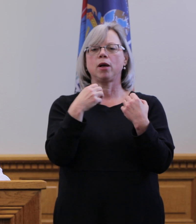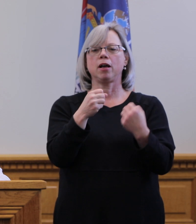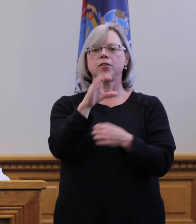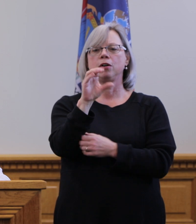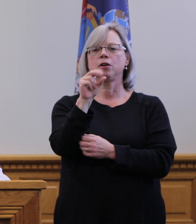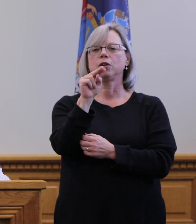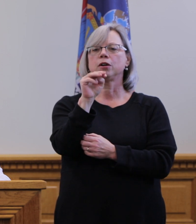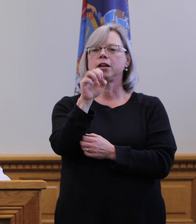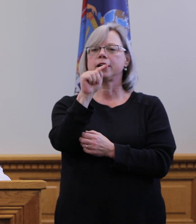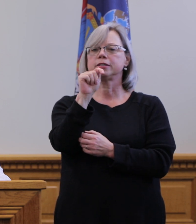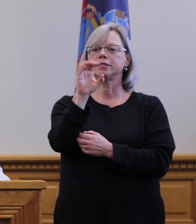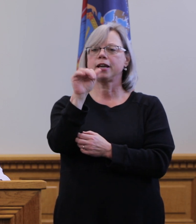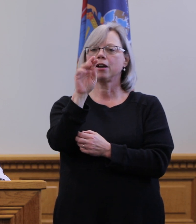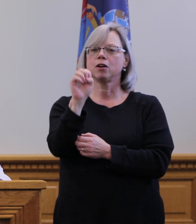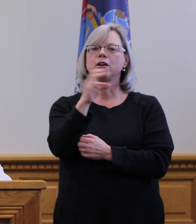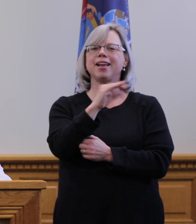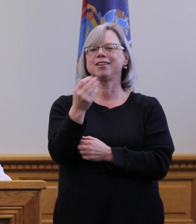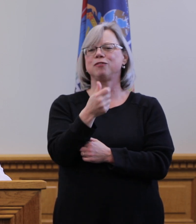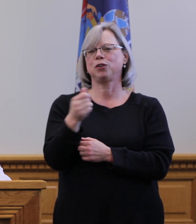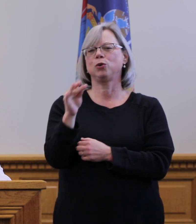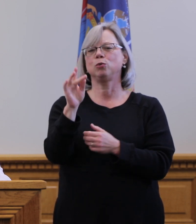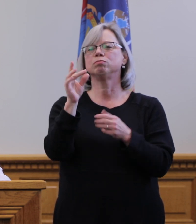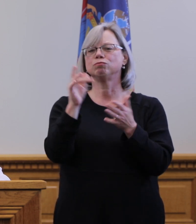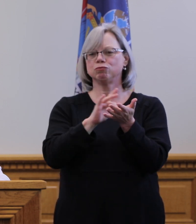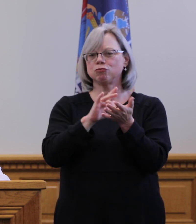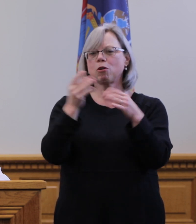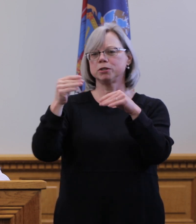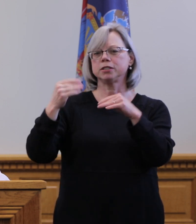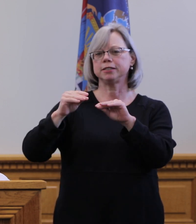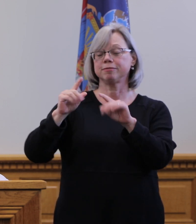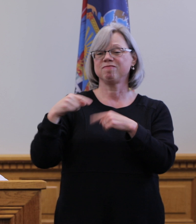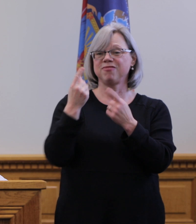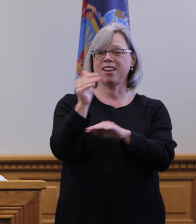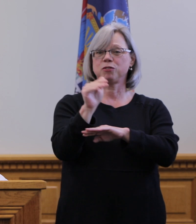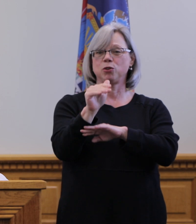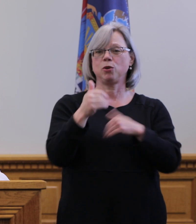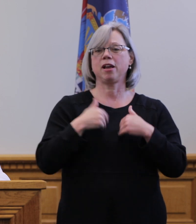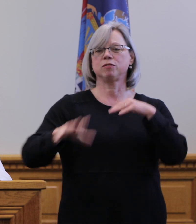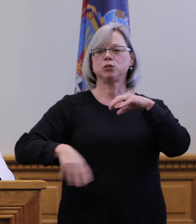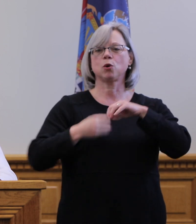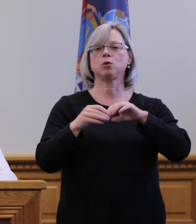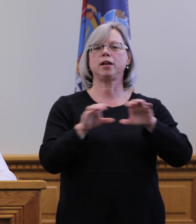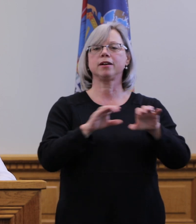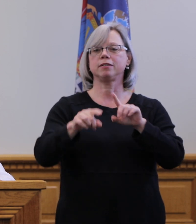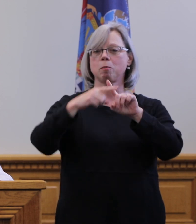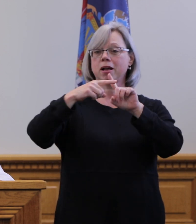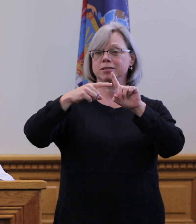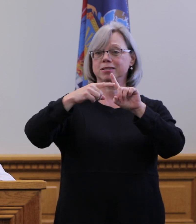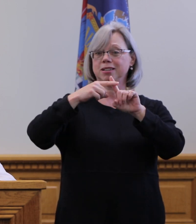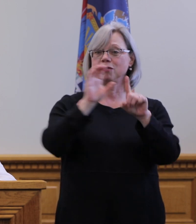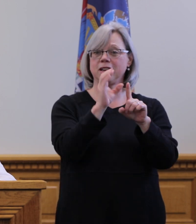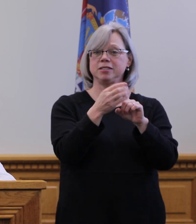several local pharmacies. As of this afternoon, we have a total active positive cases